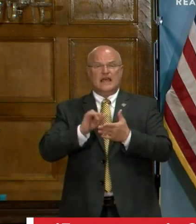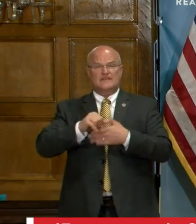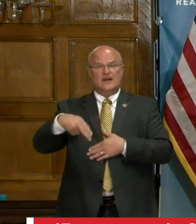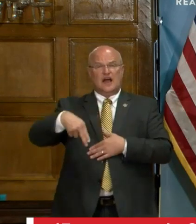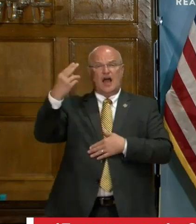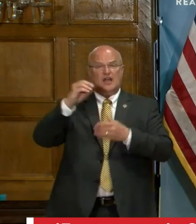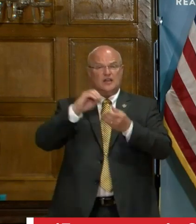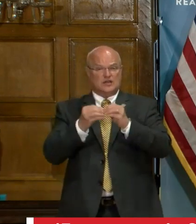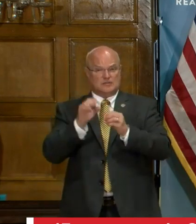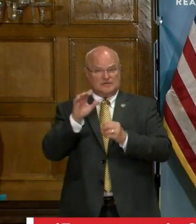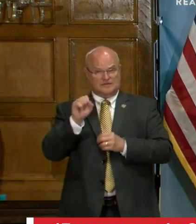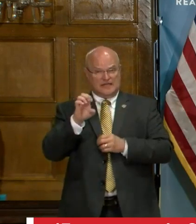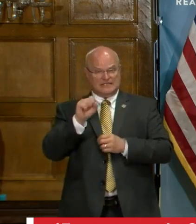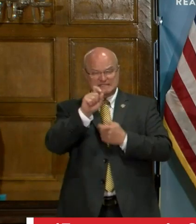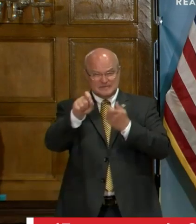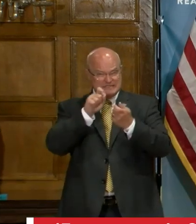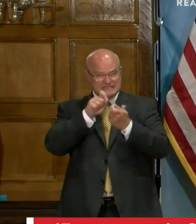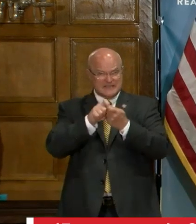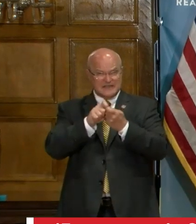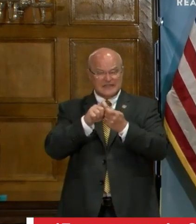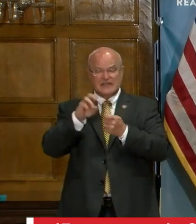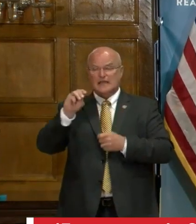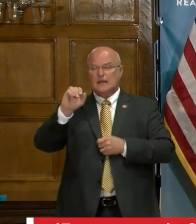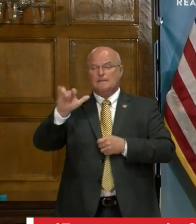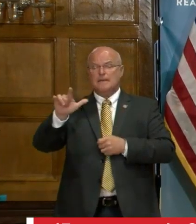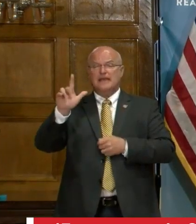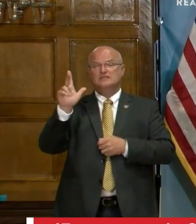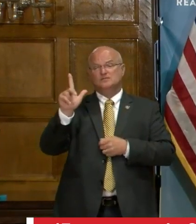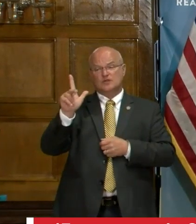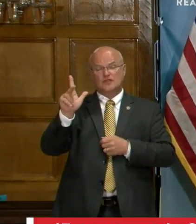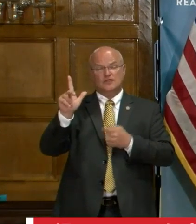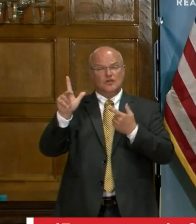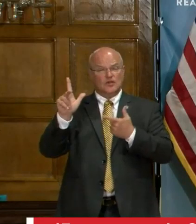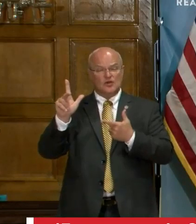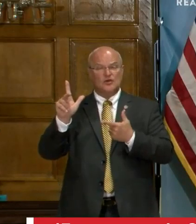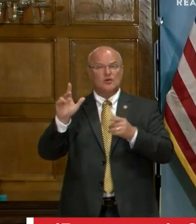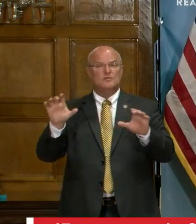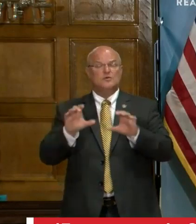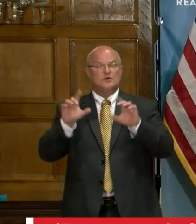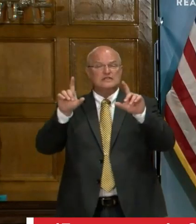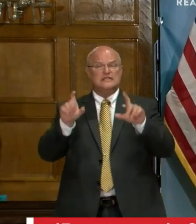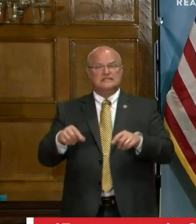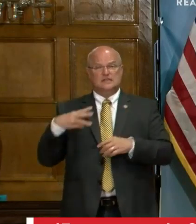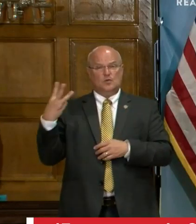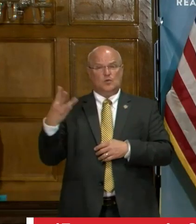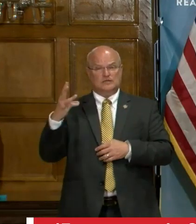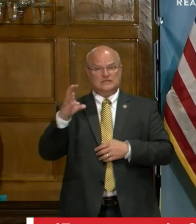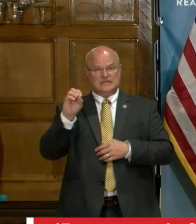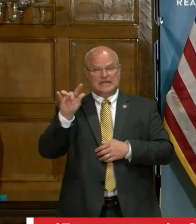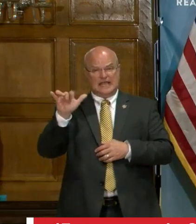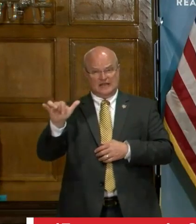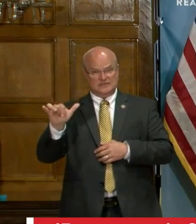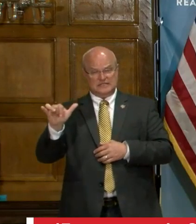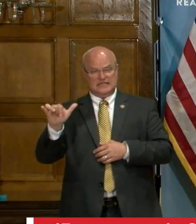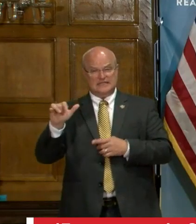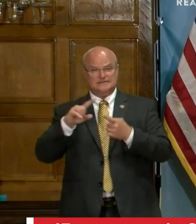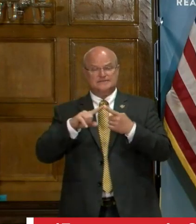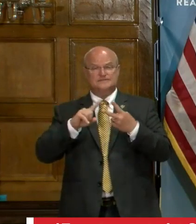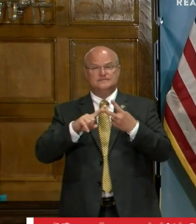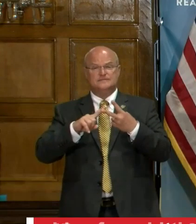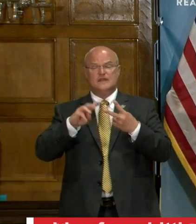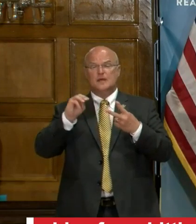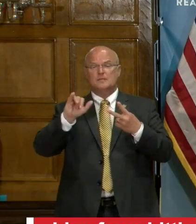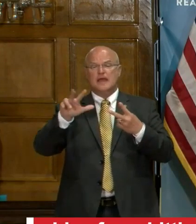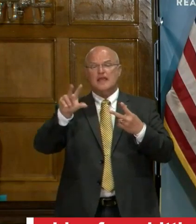higher numbers of cases. Specifically, May 23rd, we'll be doing testing in Washington County.